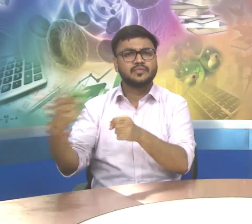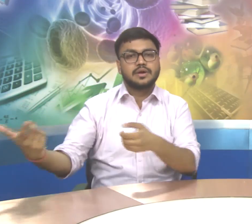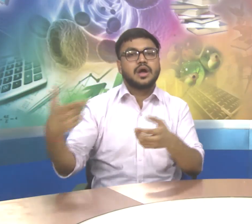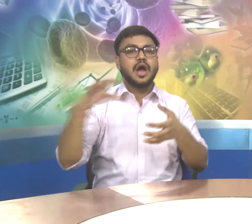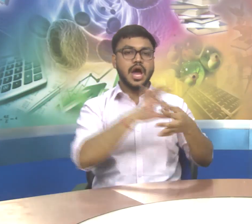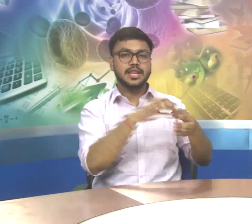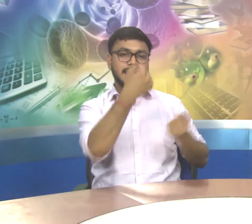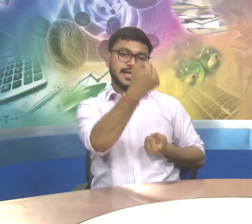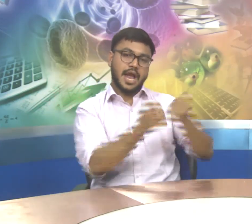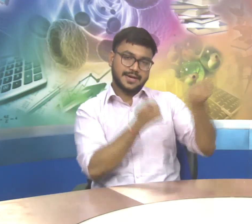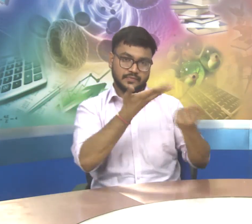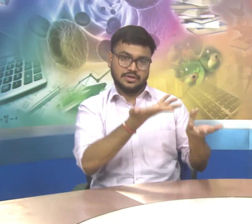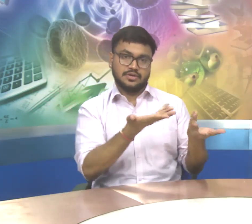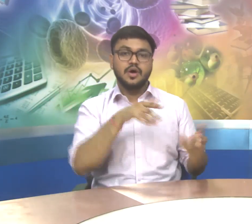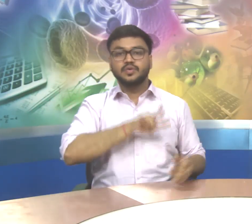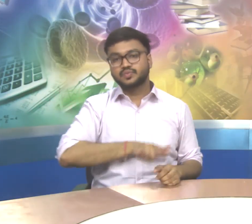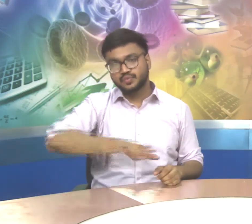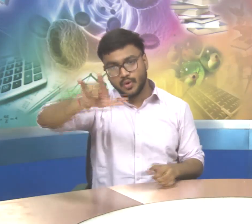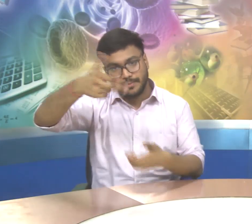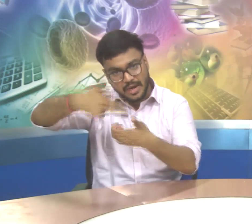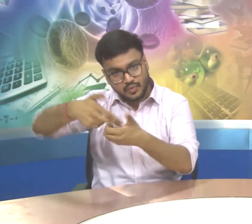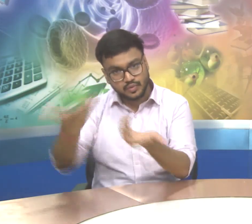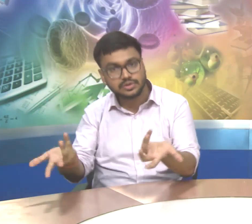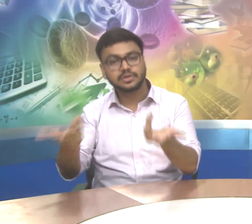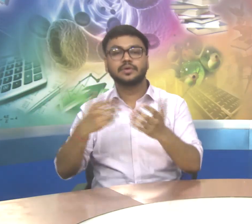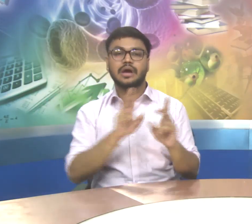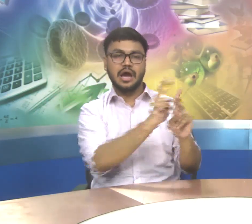petrol, diesel, plastic, fertilizers, etc. Natural gas